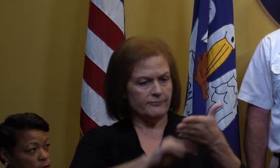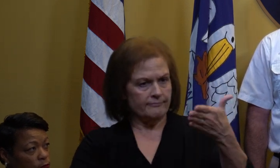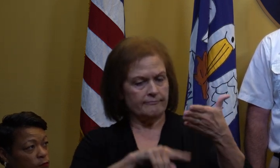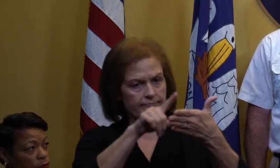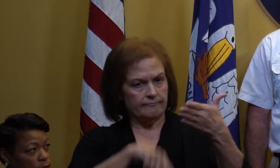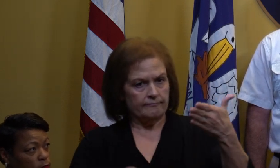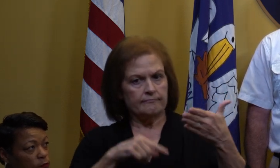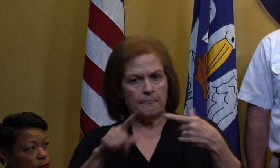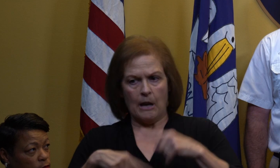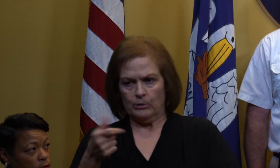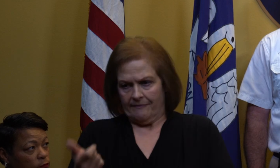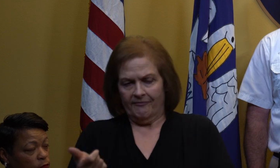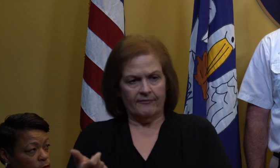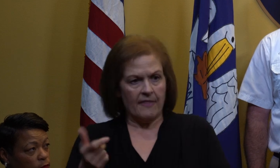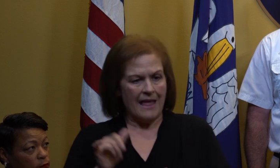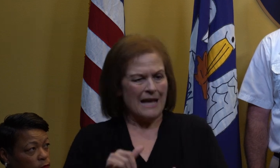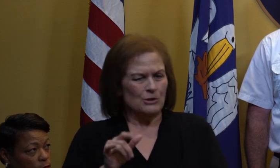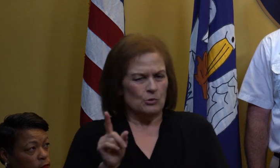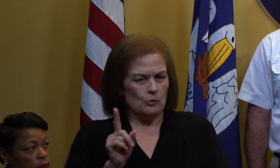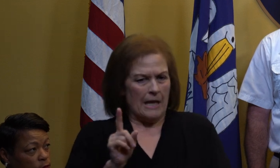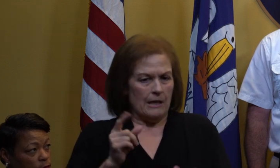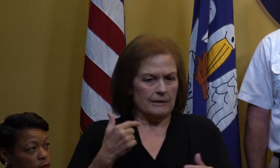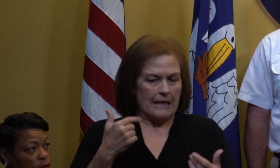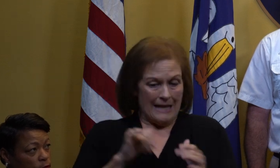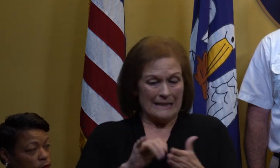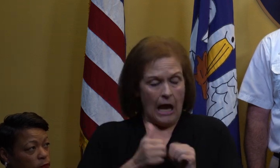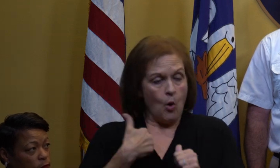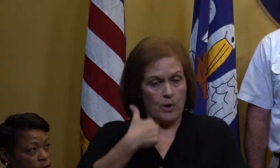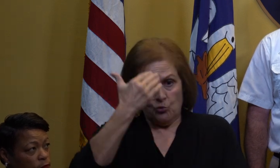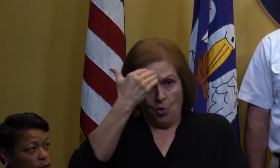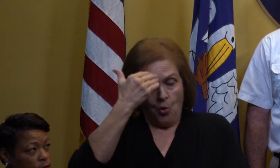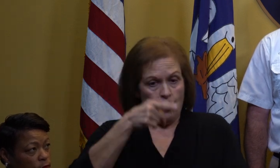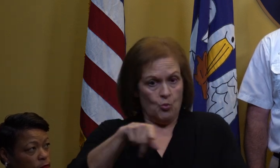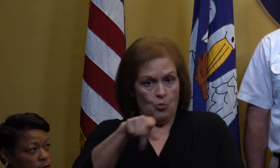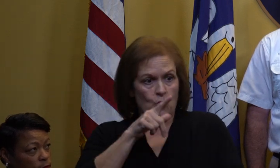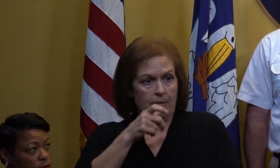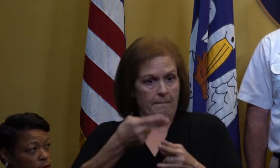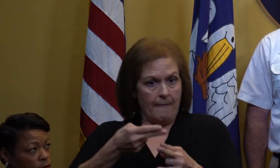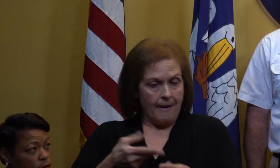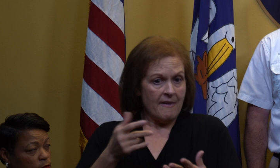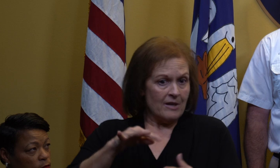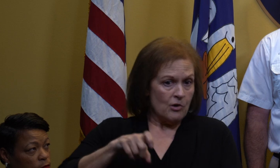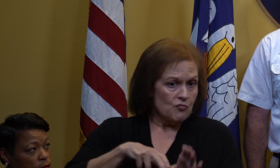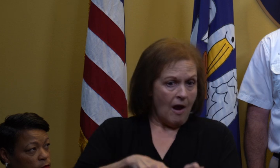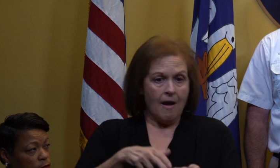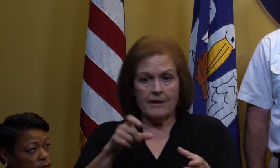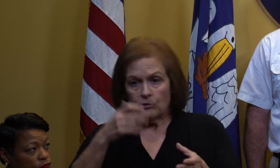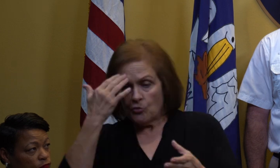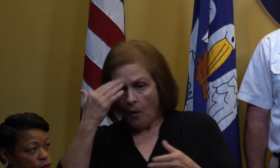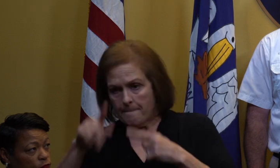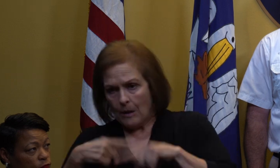profile is where you put your information. That's how we know who you are. That's how we know what type of ride or transportation you need if you need